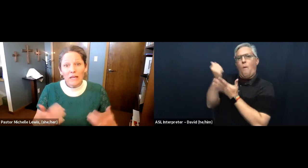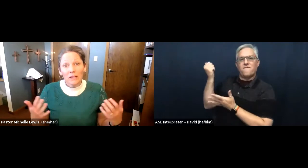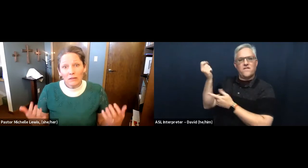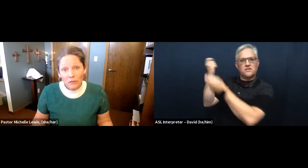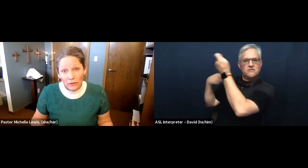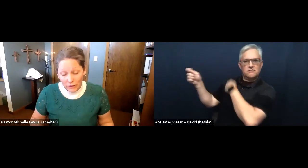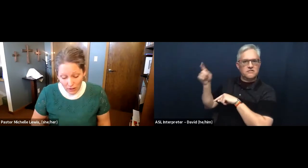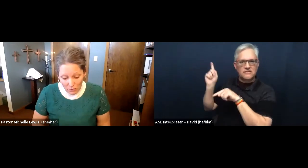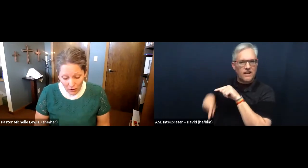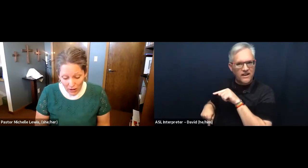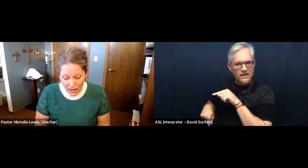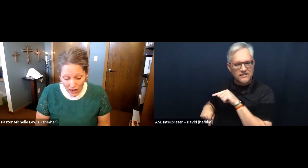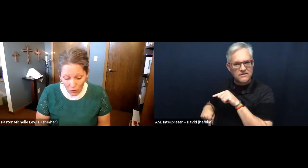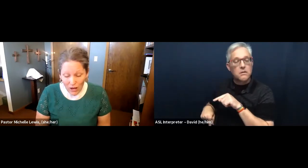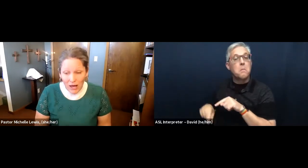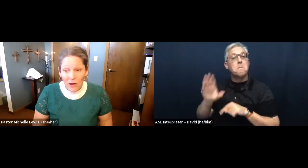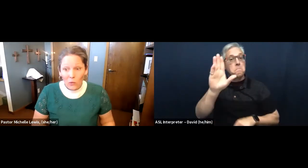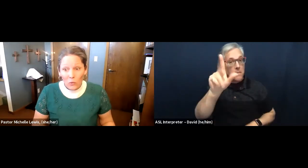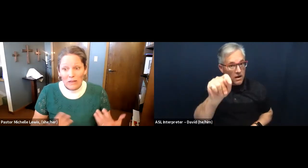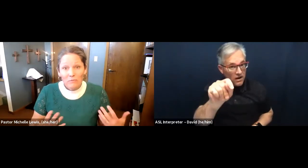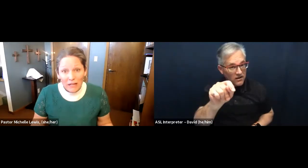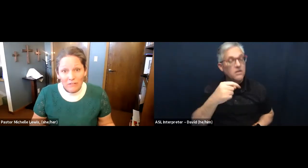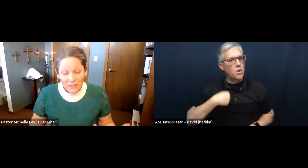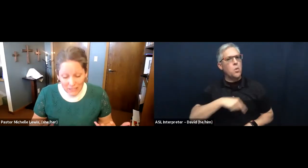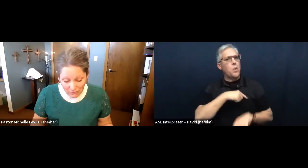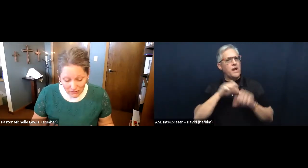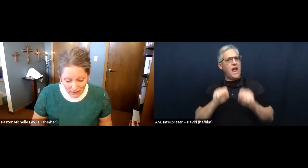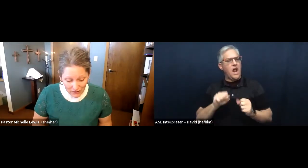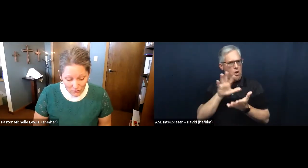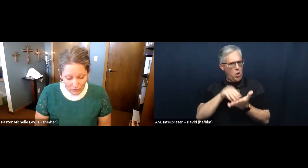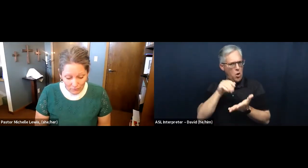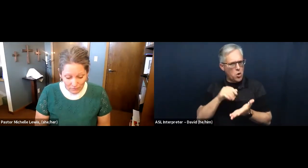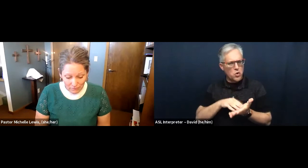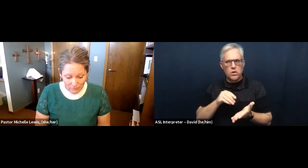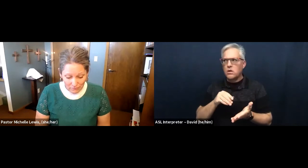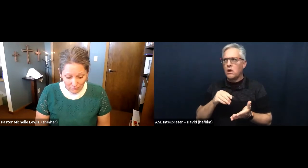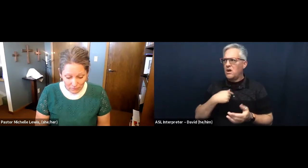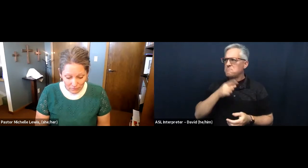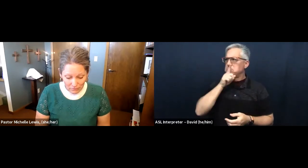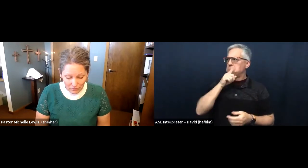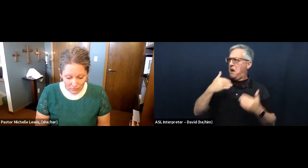But we can learn about how we benefit even now.